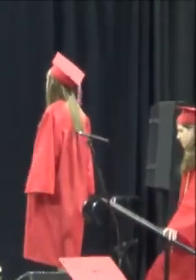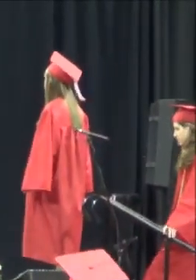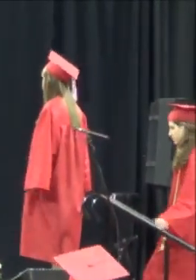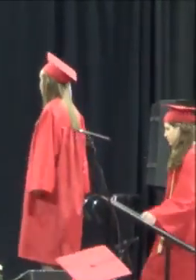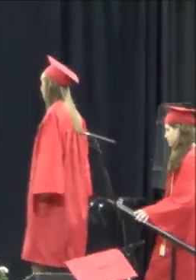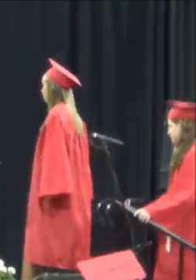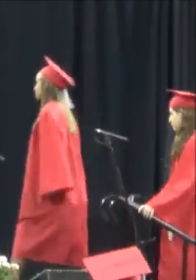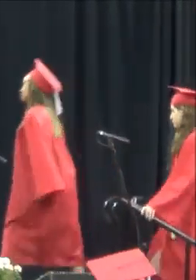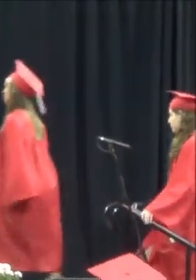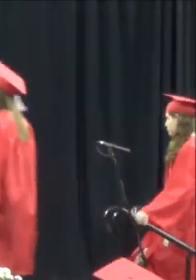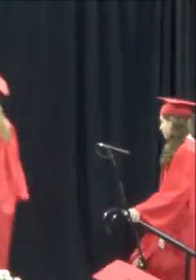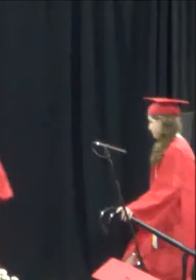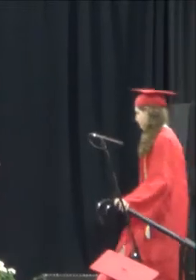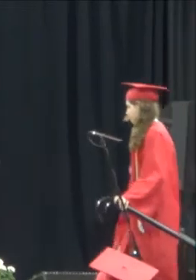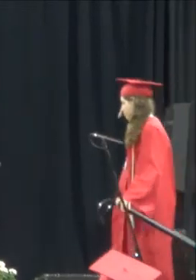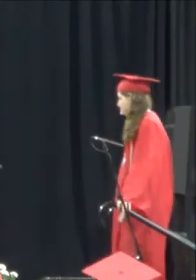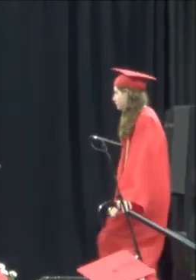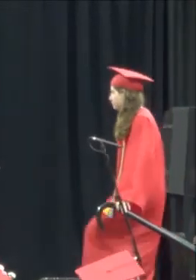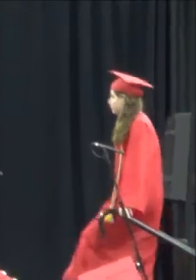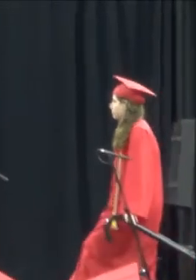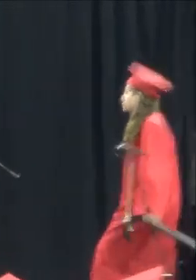Madison Ray Hoagie.